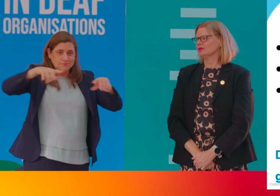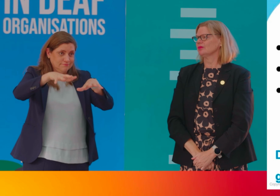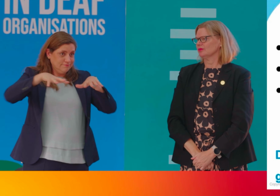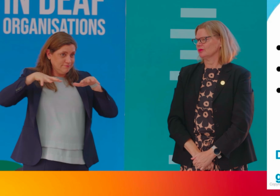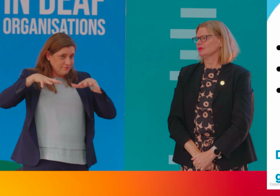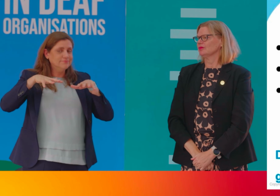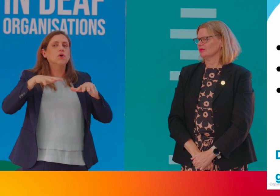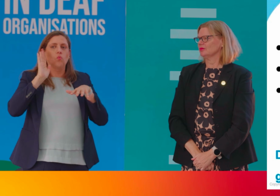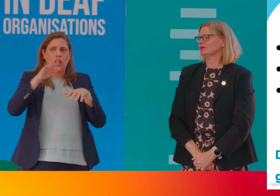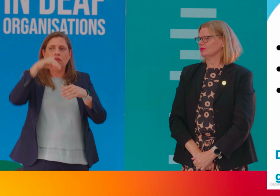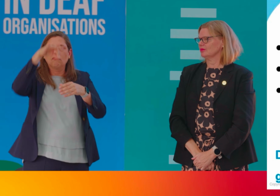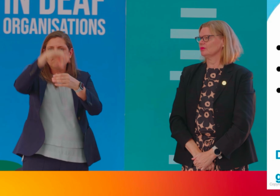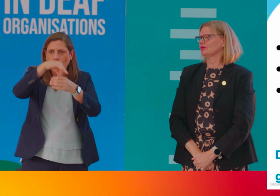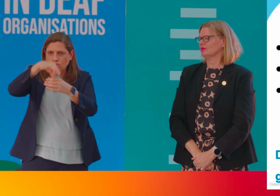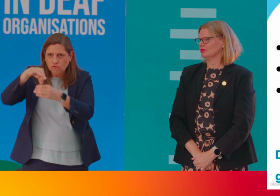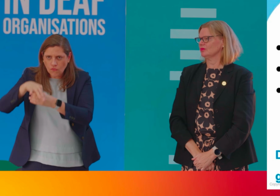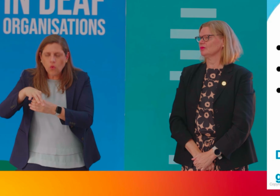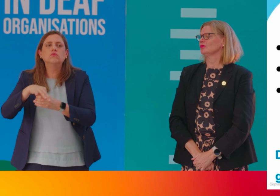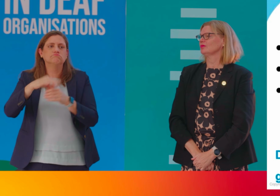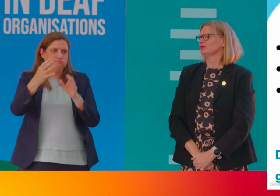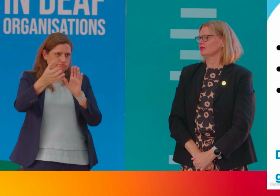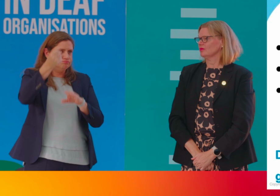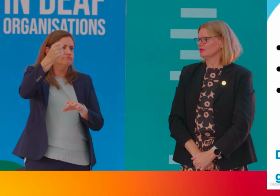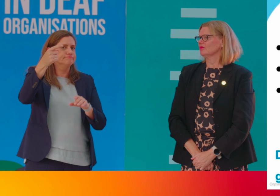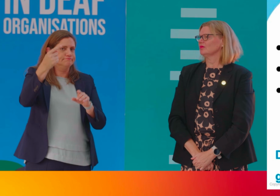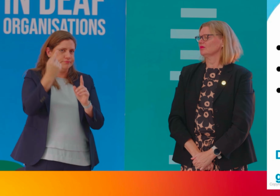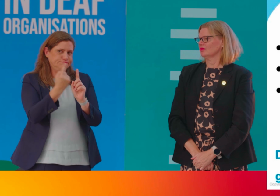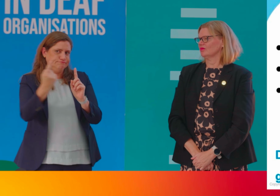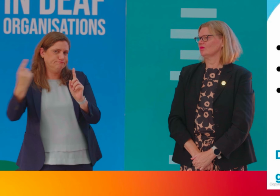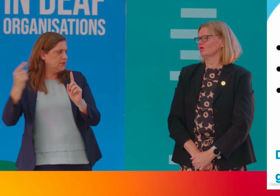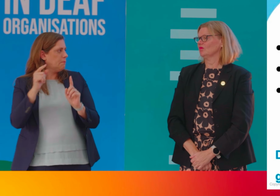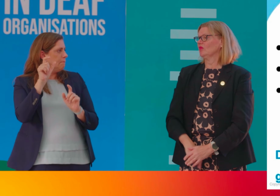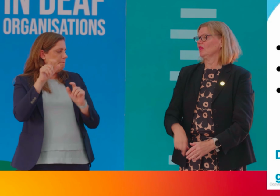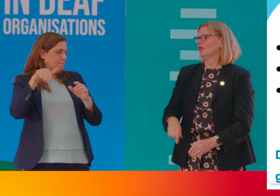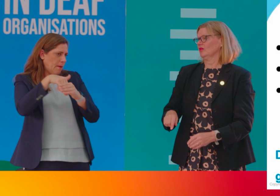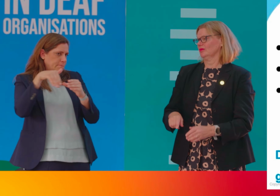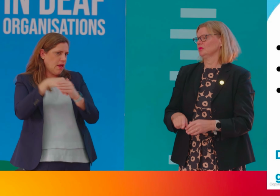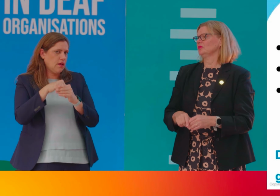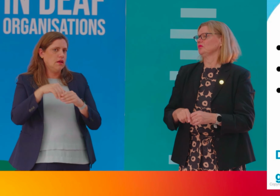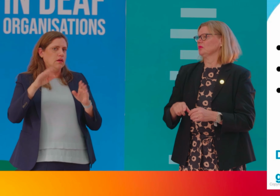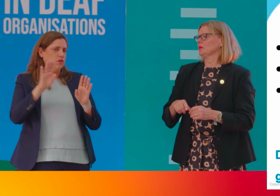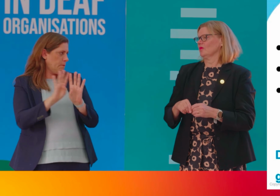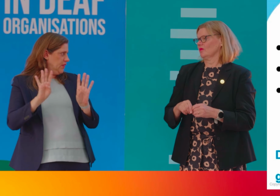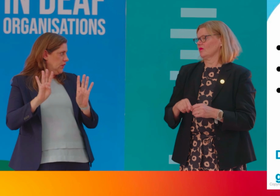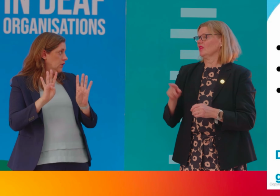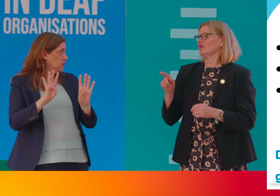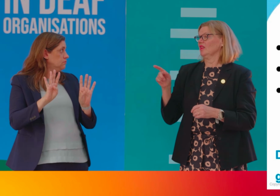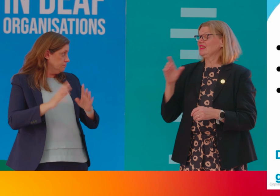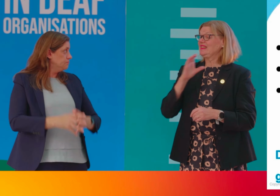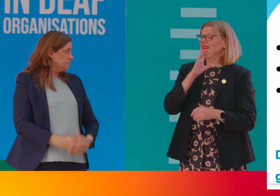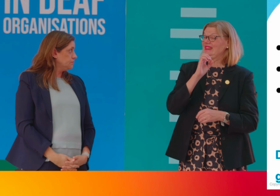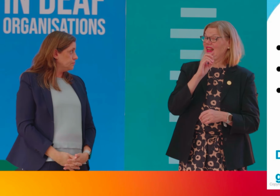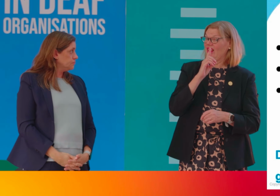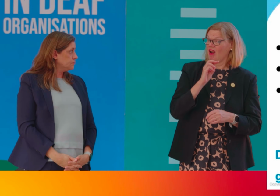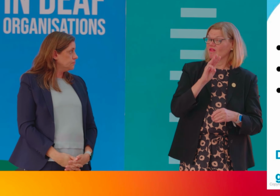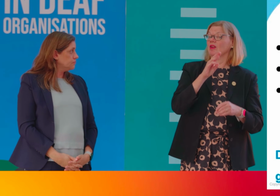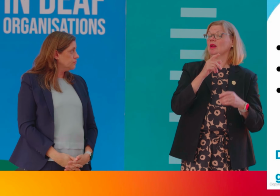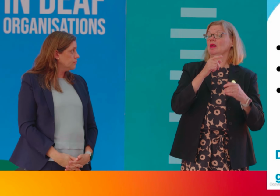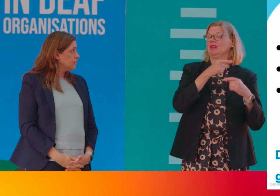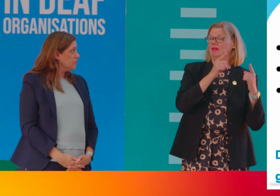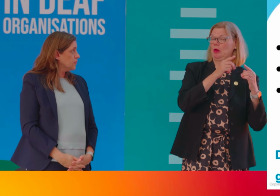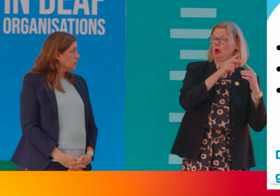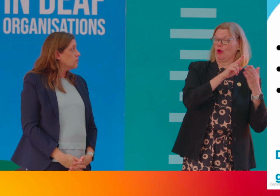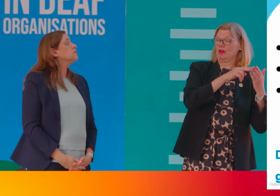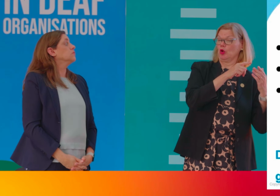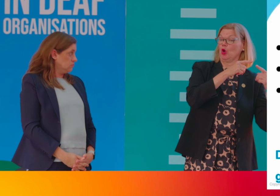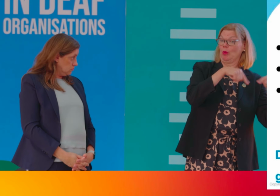nomination from state parties. Your country will nominate you. Then it will go to election